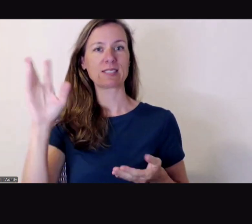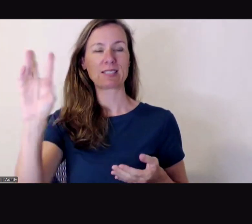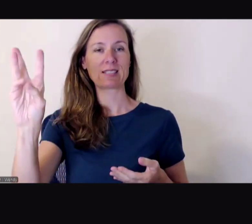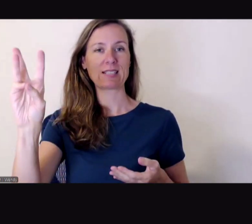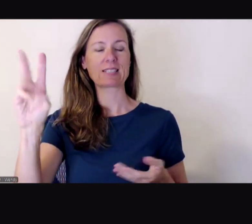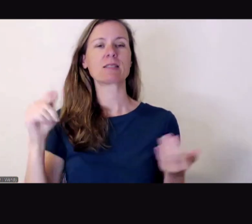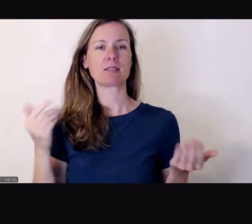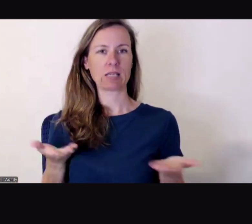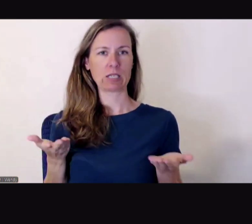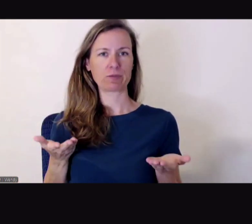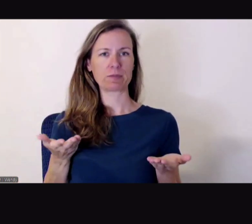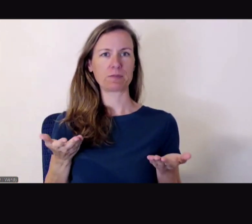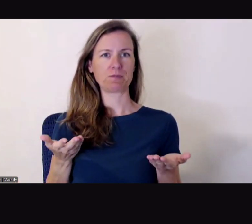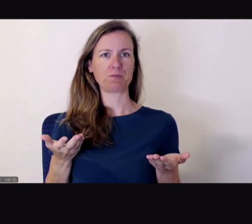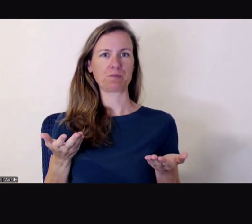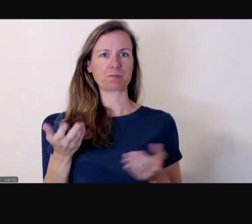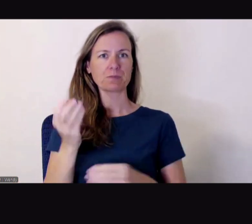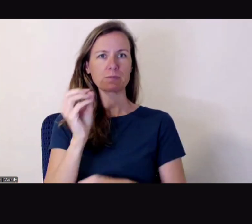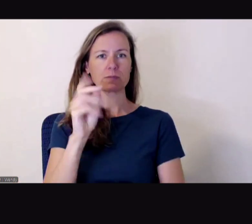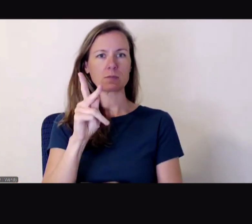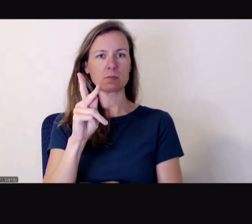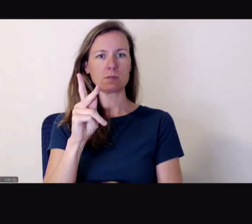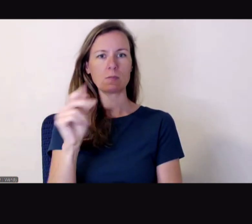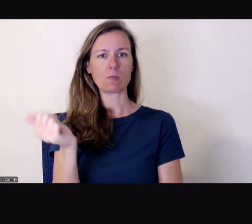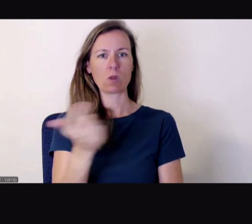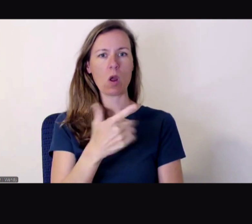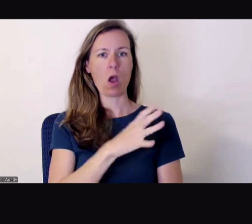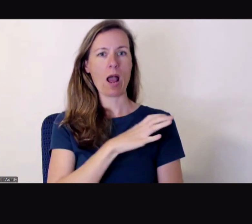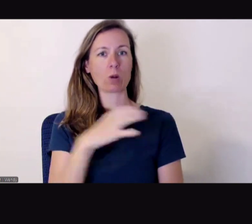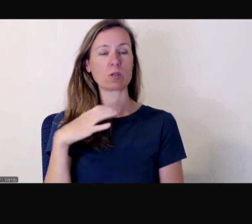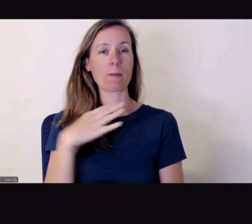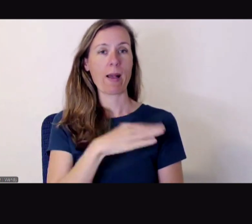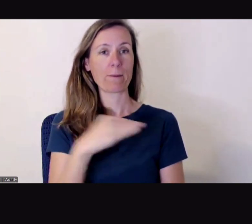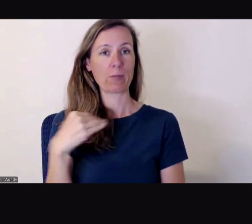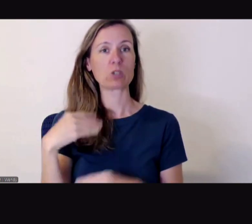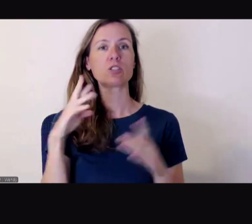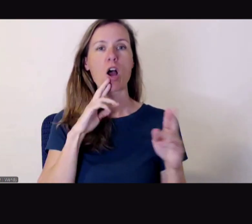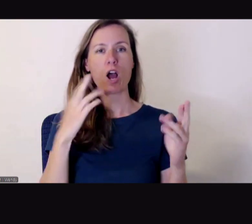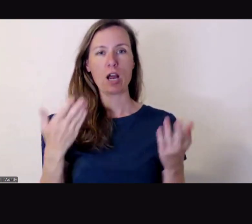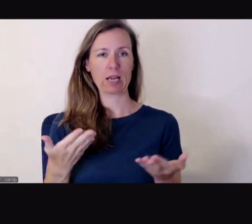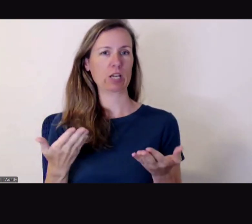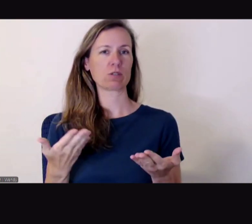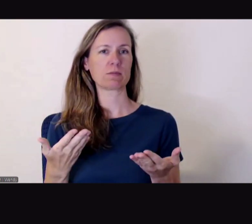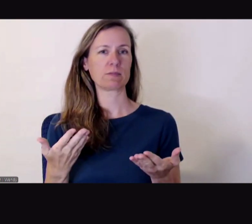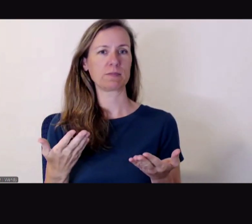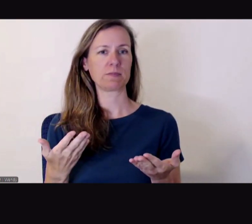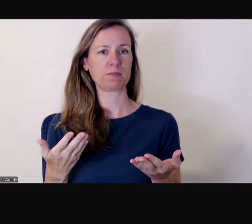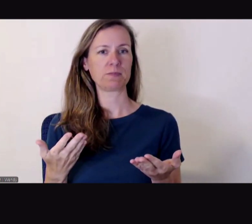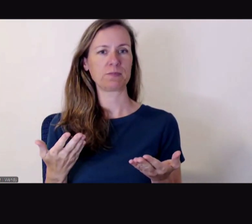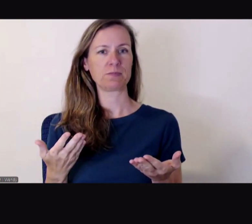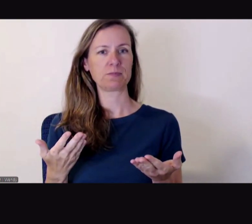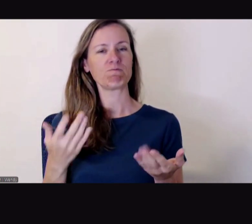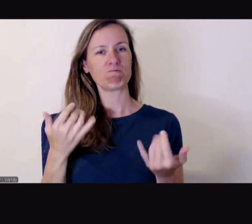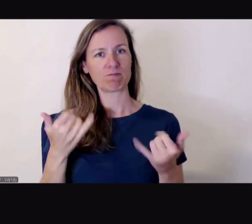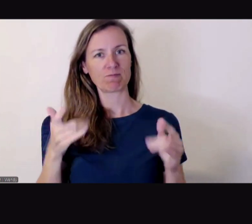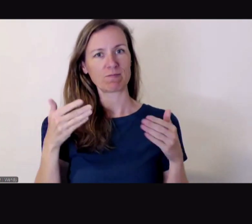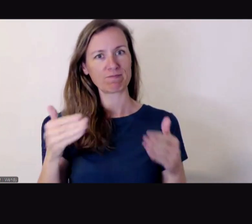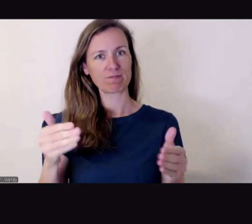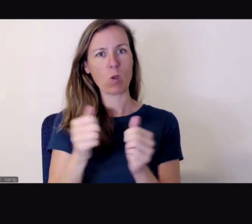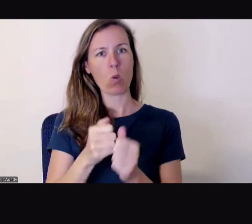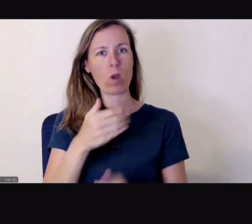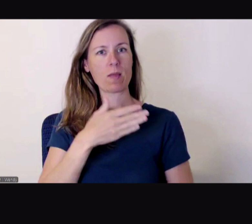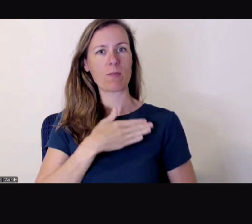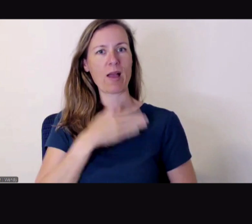Present. All right. All council members are present and accounted for. Let us proceed with the Pledge of Allegiance.